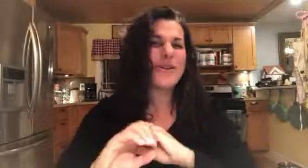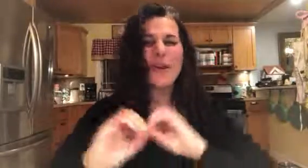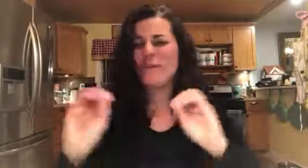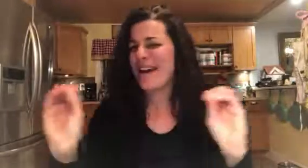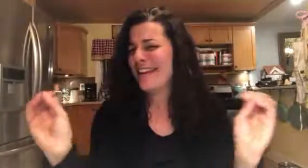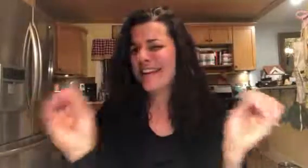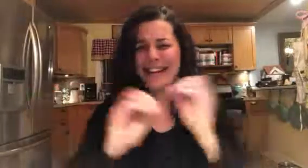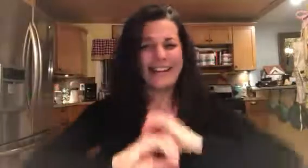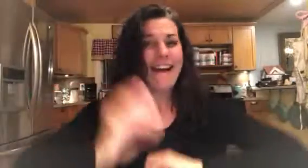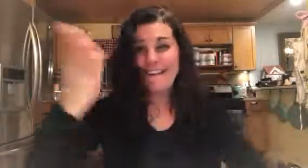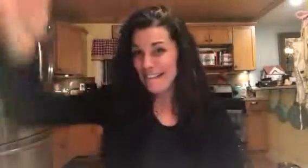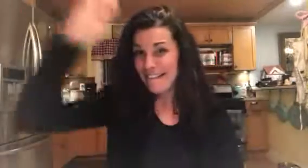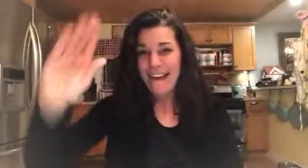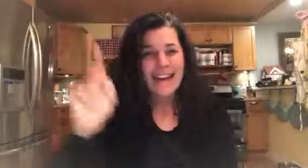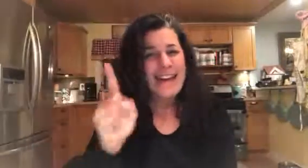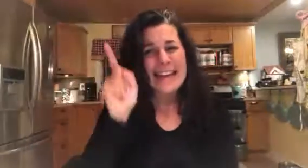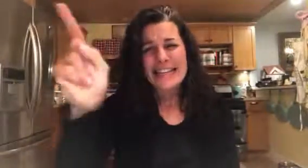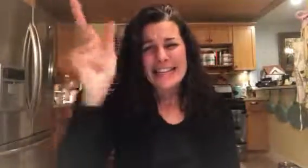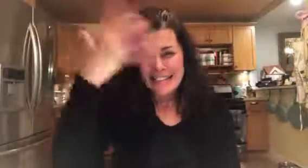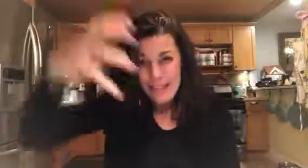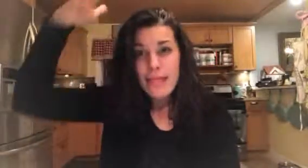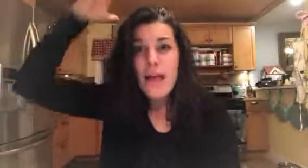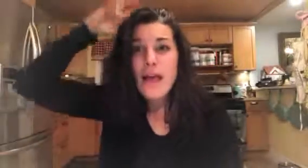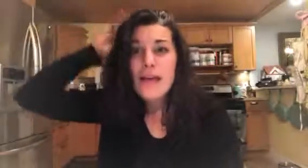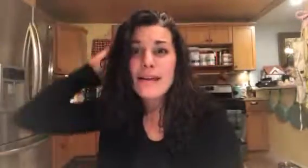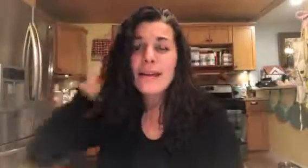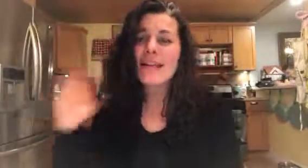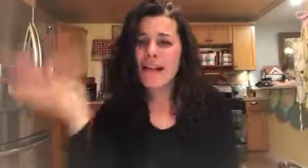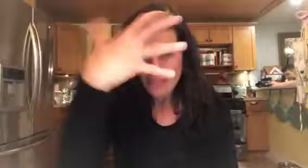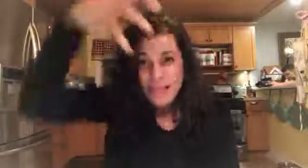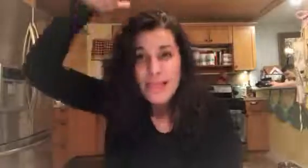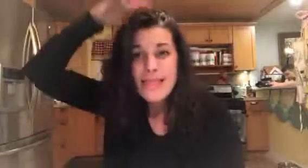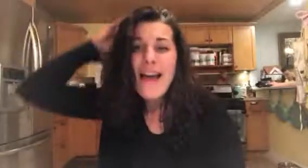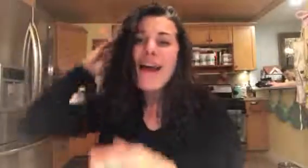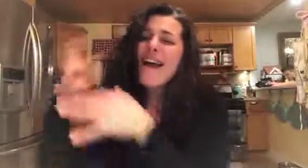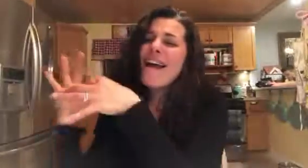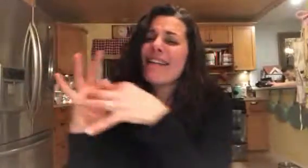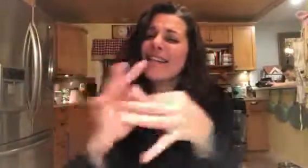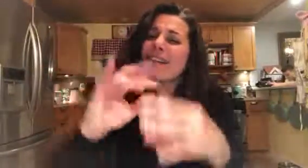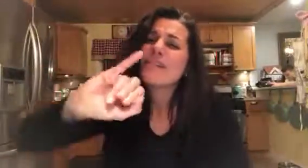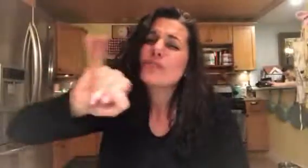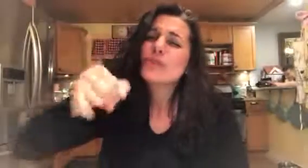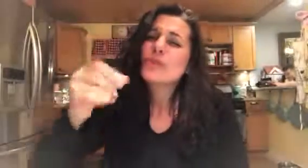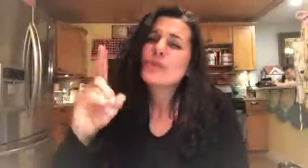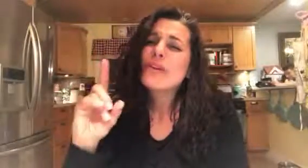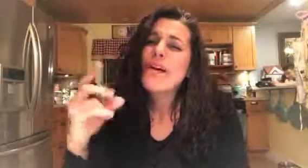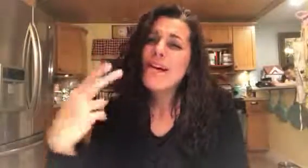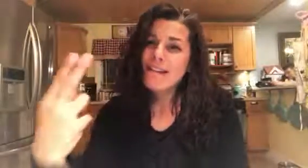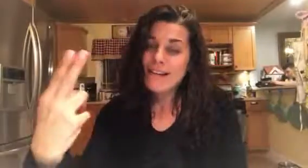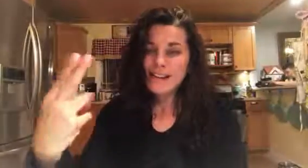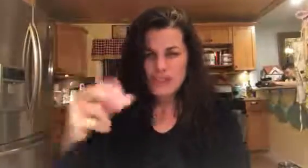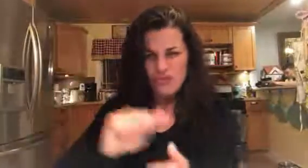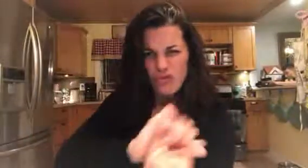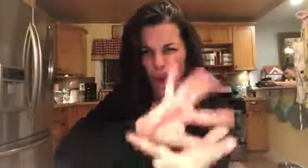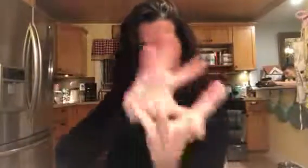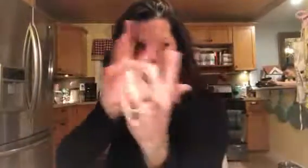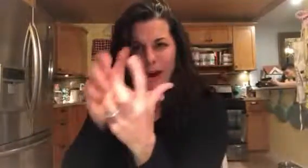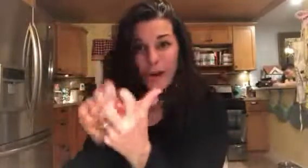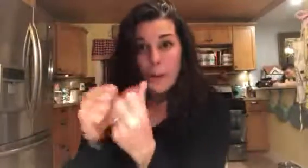Almighty? Nobody. Our God is a lion, the Lion of Judah. He's roaring